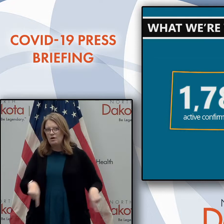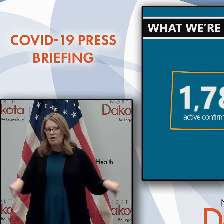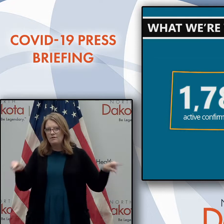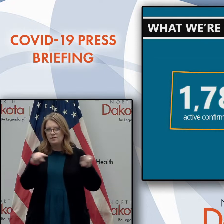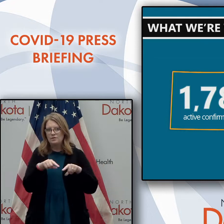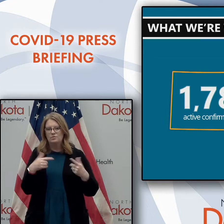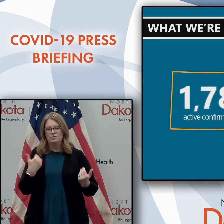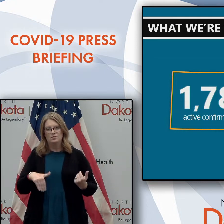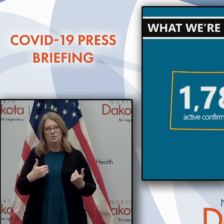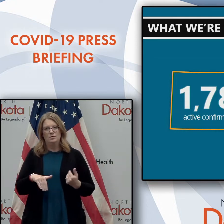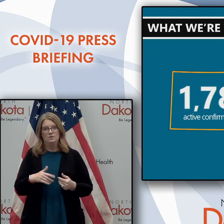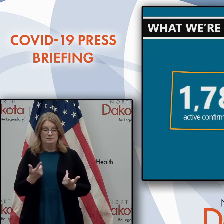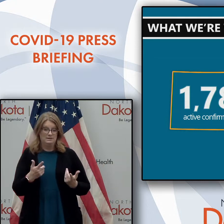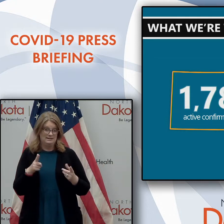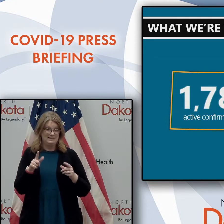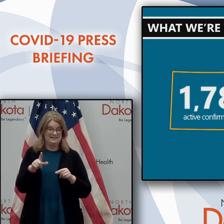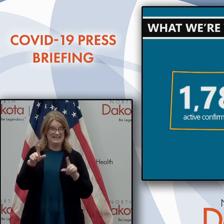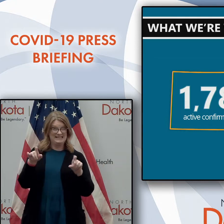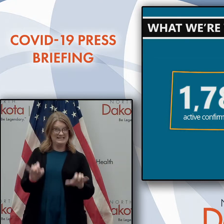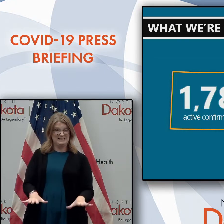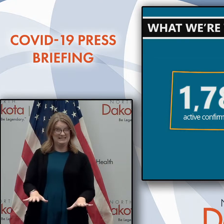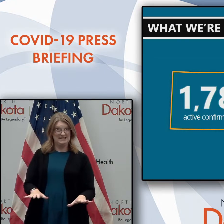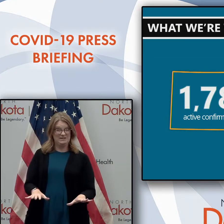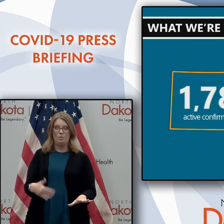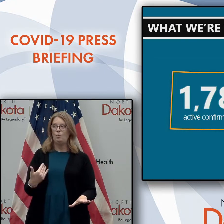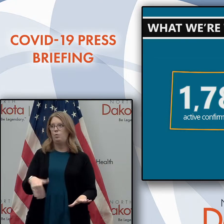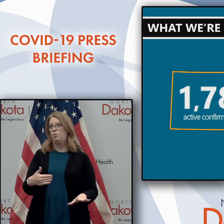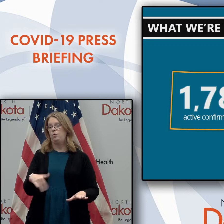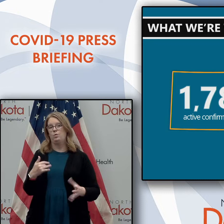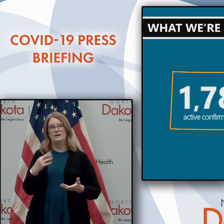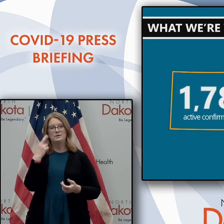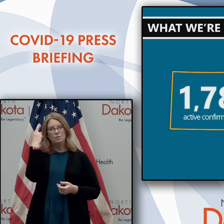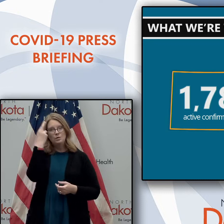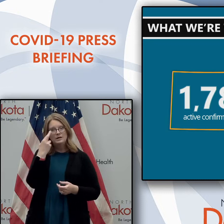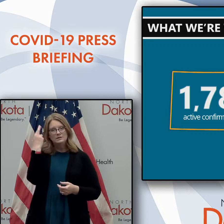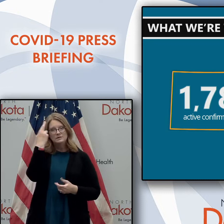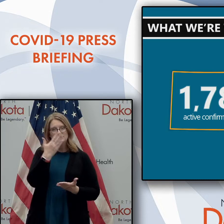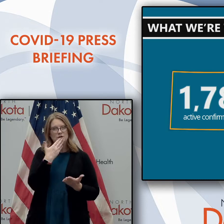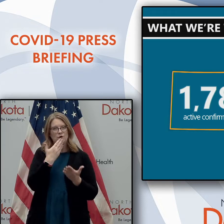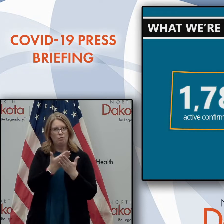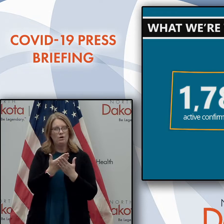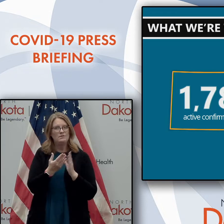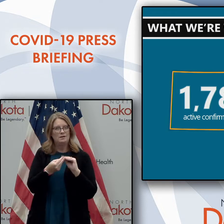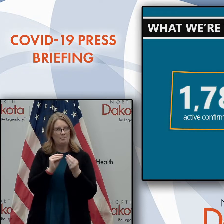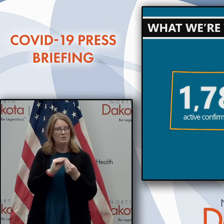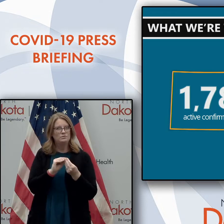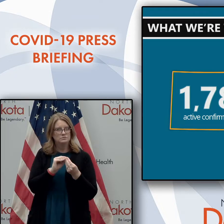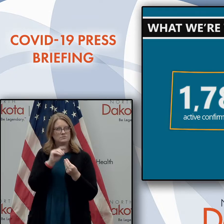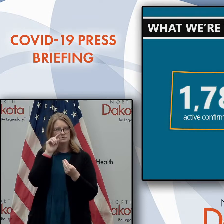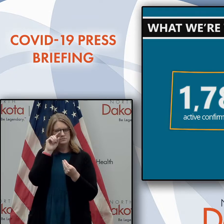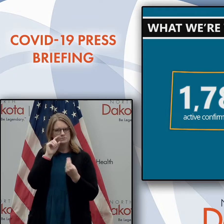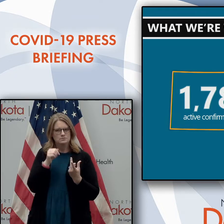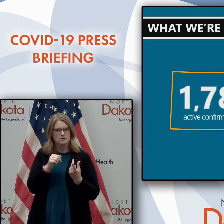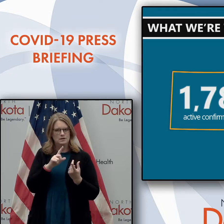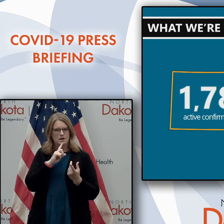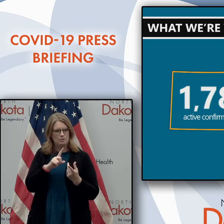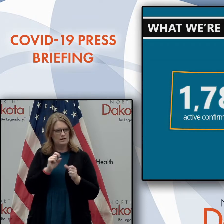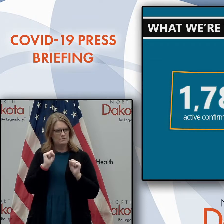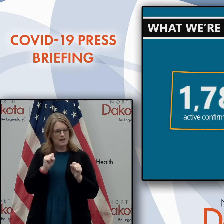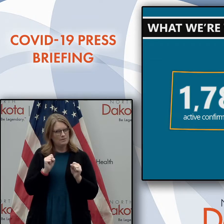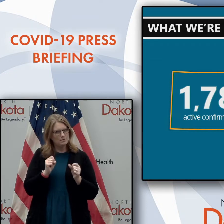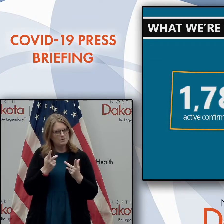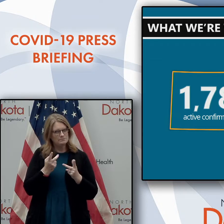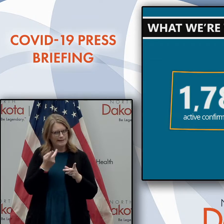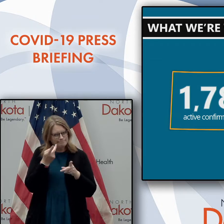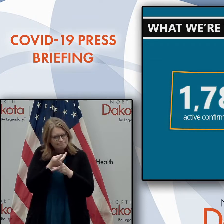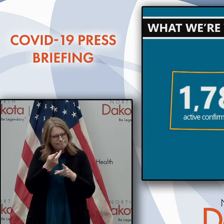testing has been one of the reasons why we've had such good numbers and have been be able to manage this in